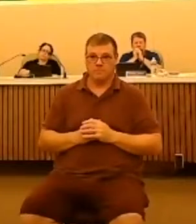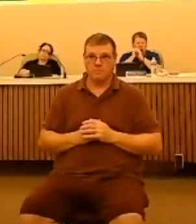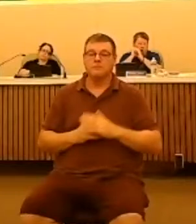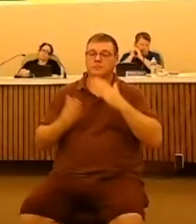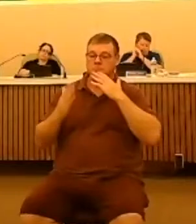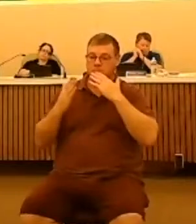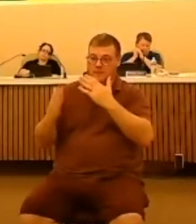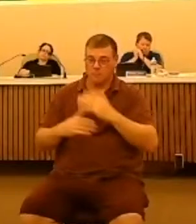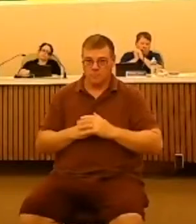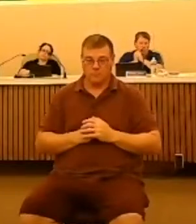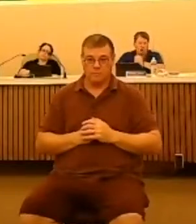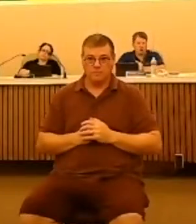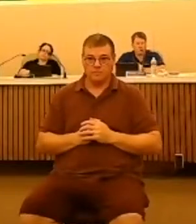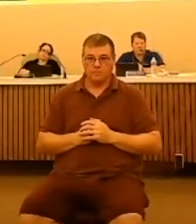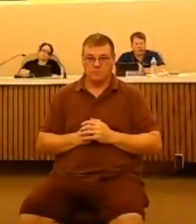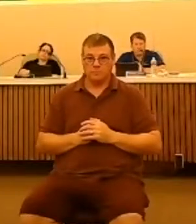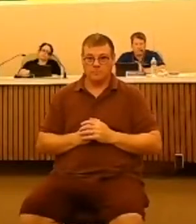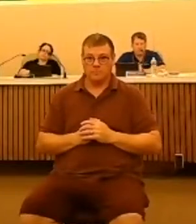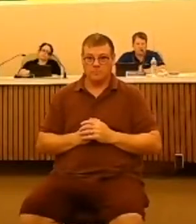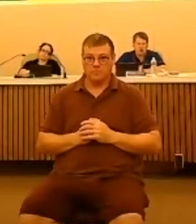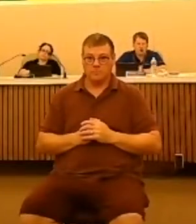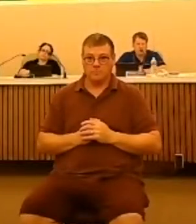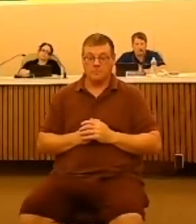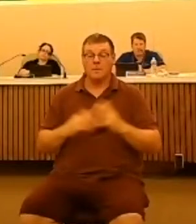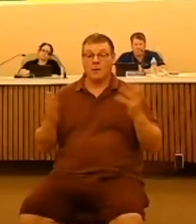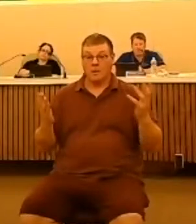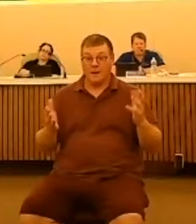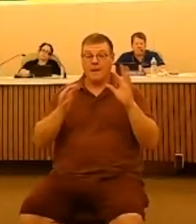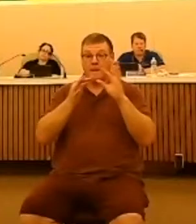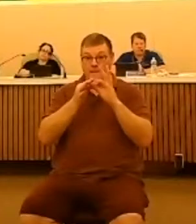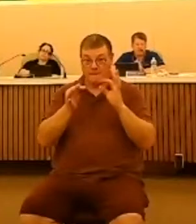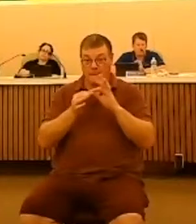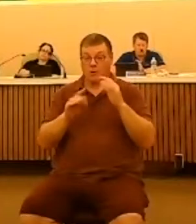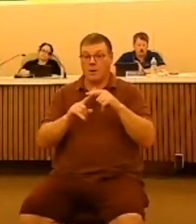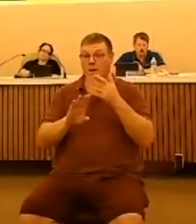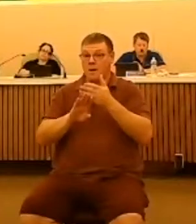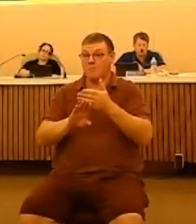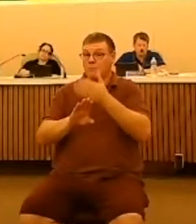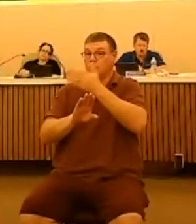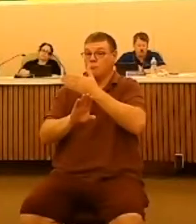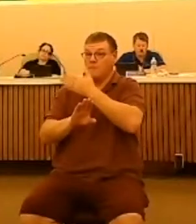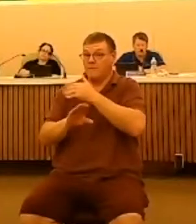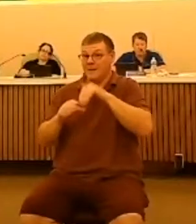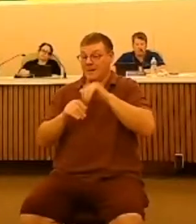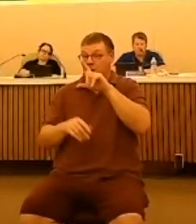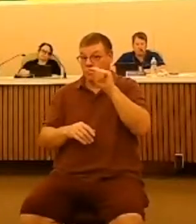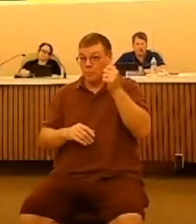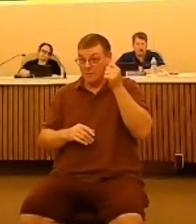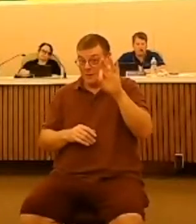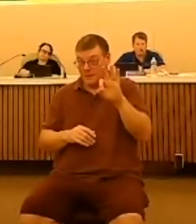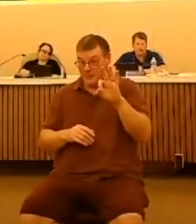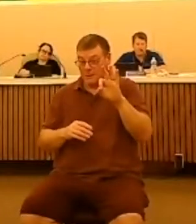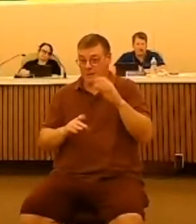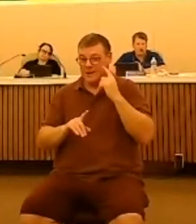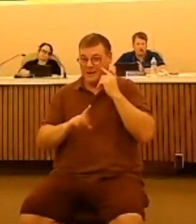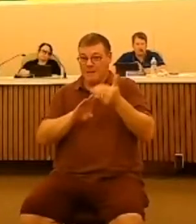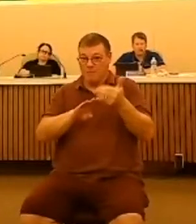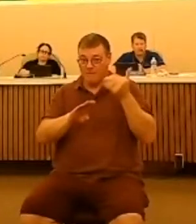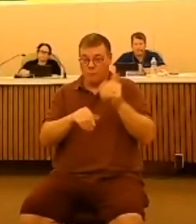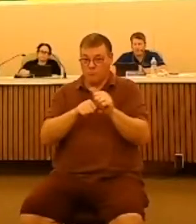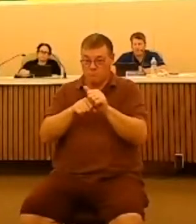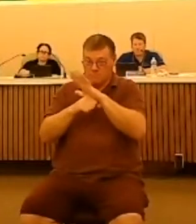Thank you. So as he was mentioning, there had been a previous traffic study done in 2019, just prior to the